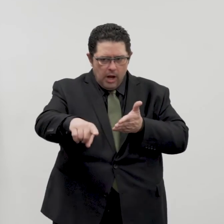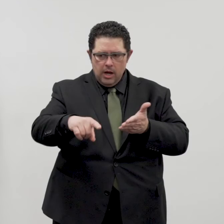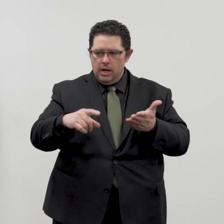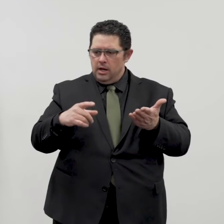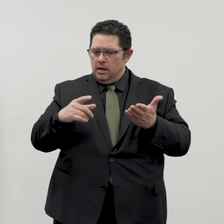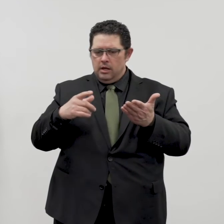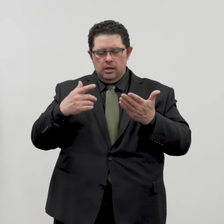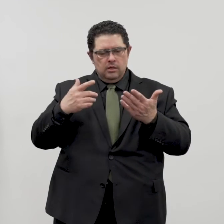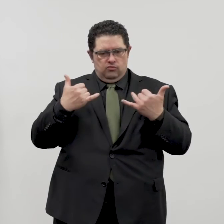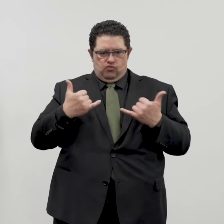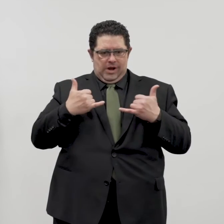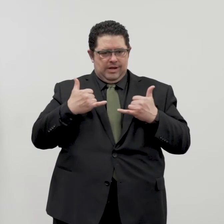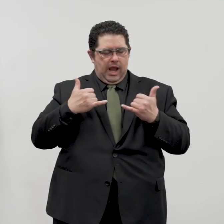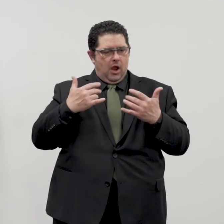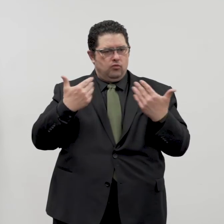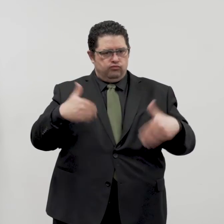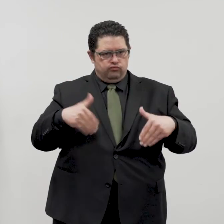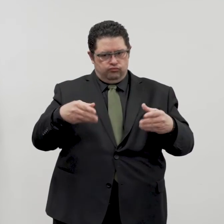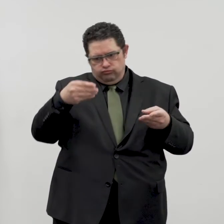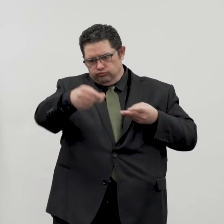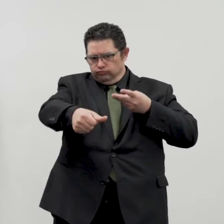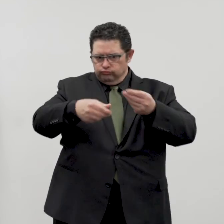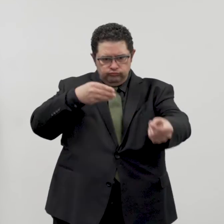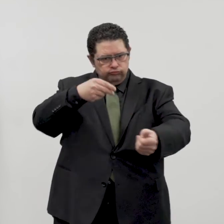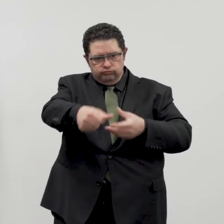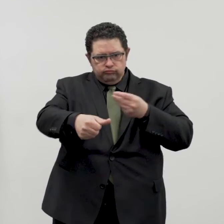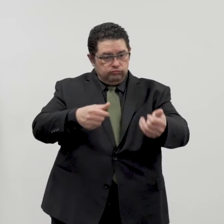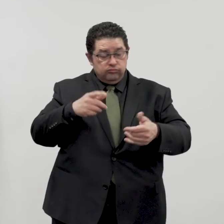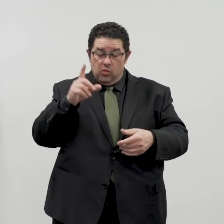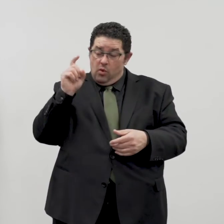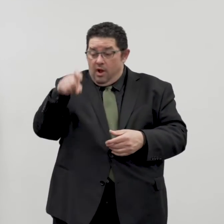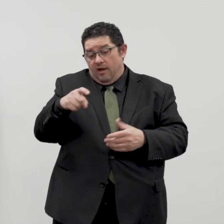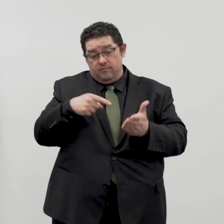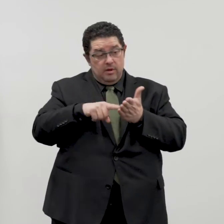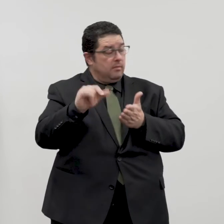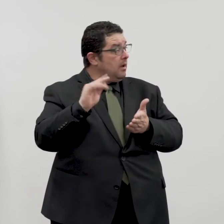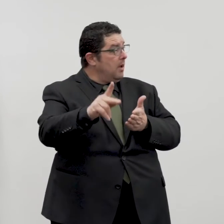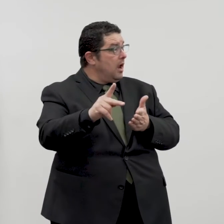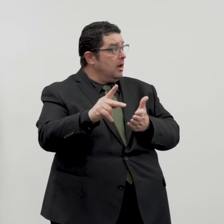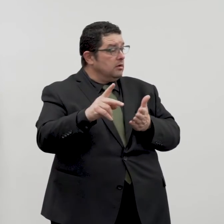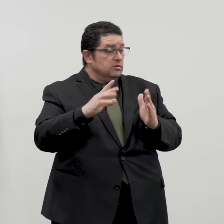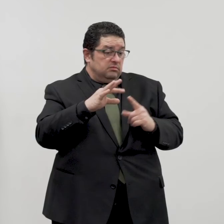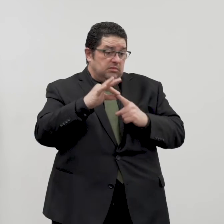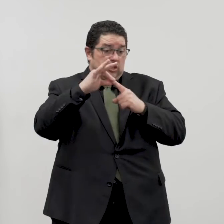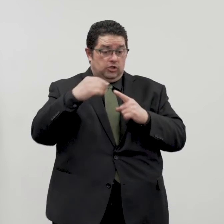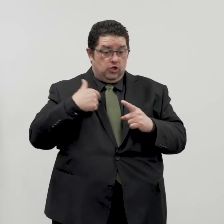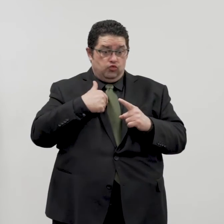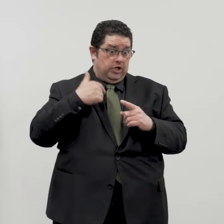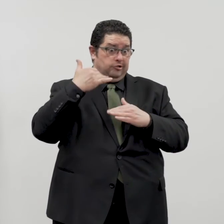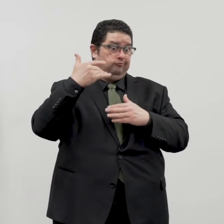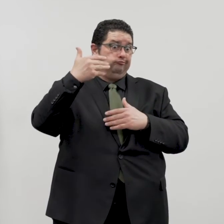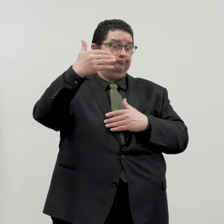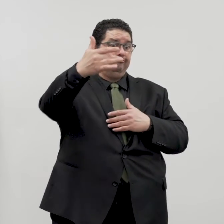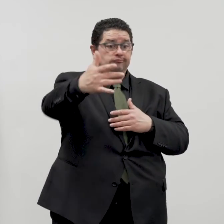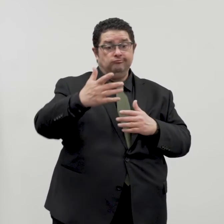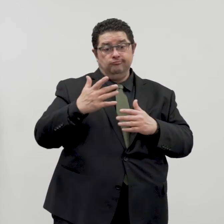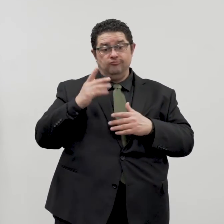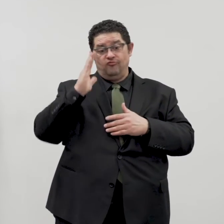being absorbed in our personnel budgets, but will have to be paid back, especially as we get farther along into the year.